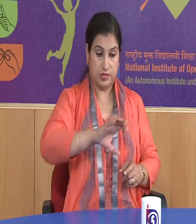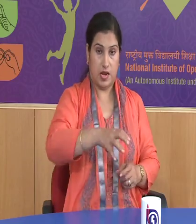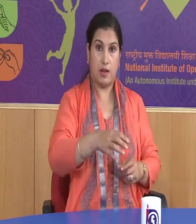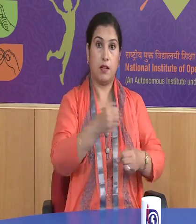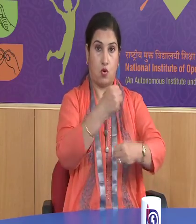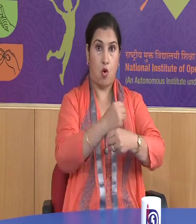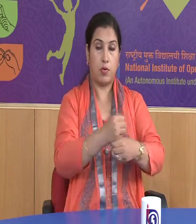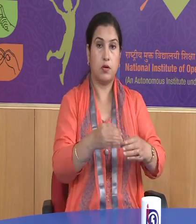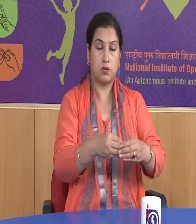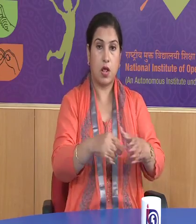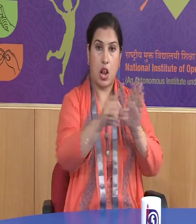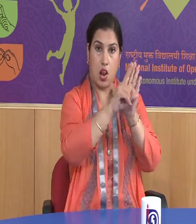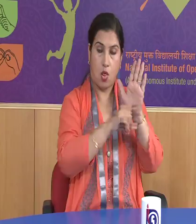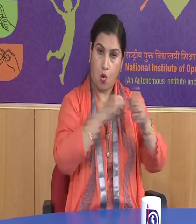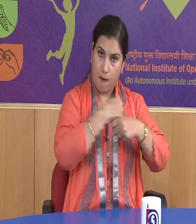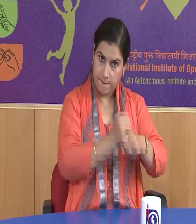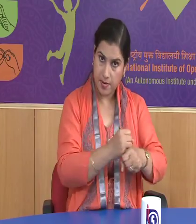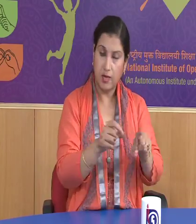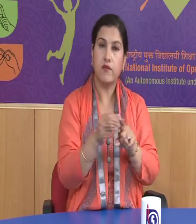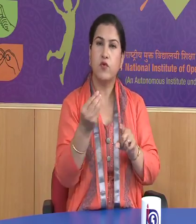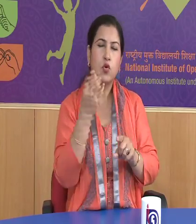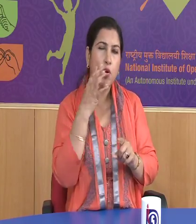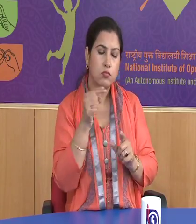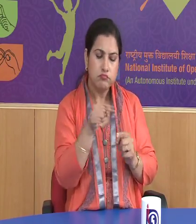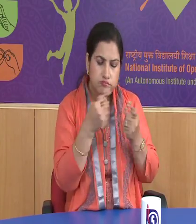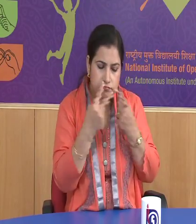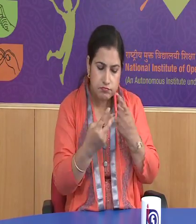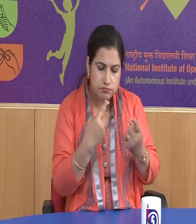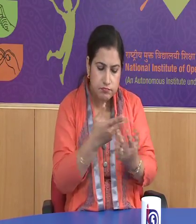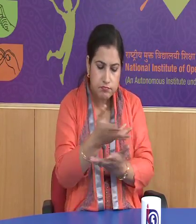While state government makes law on some matters,